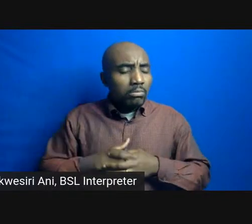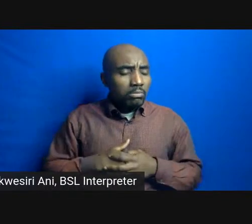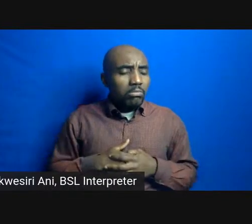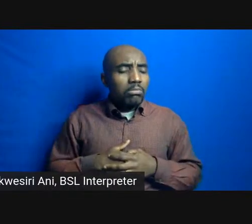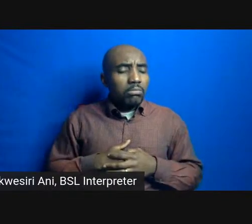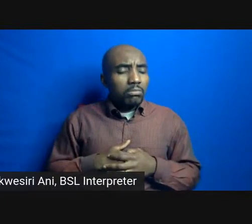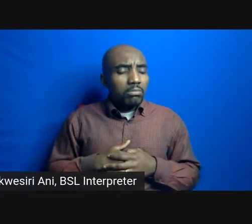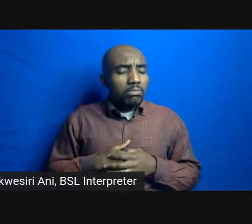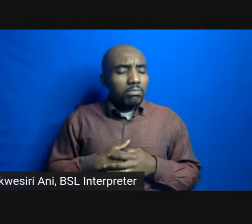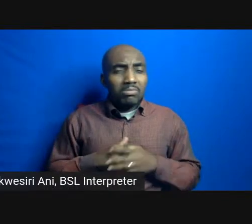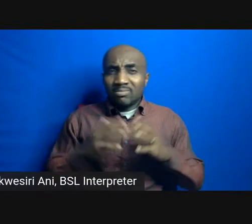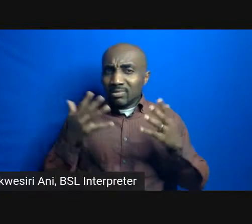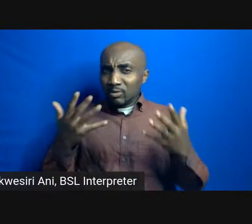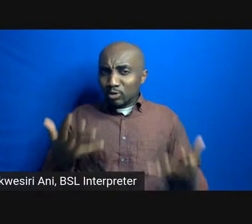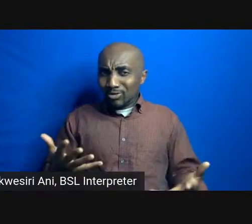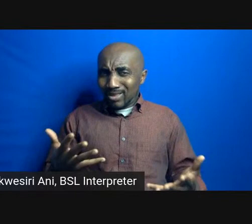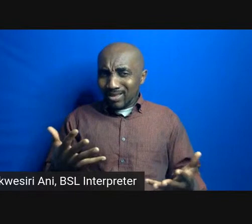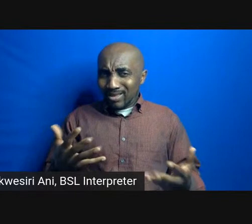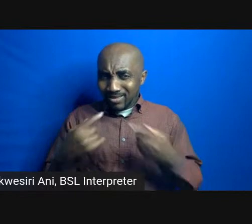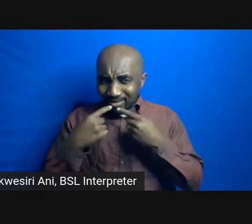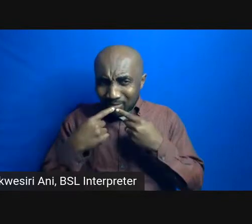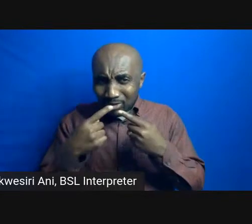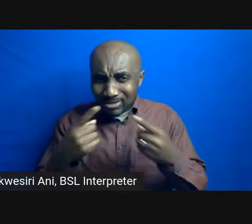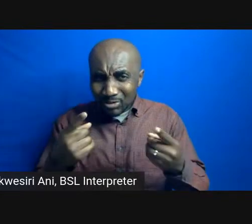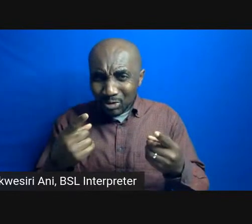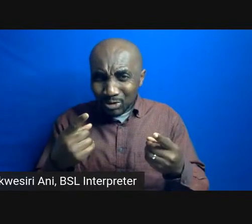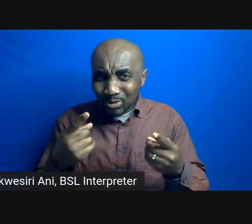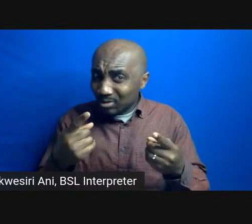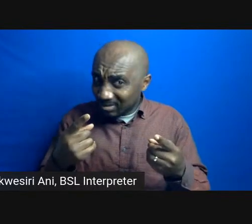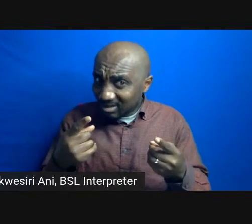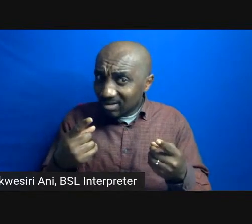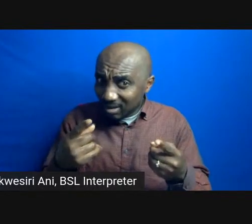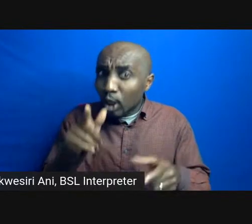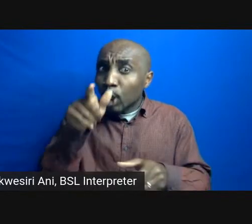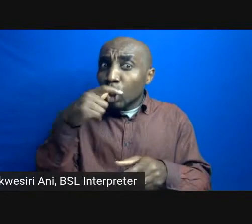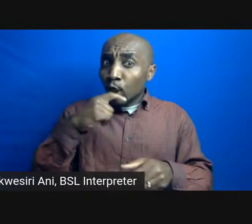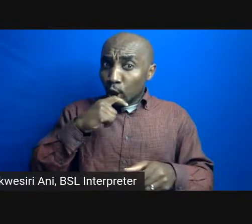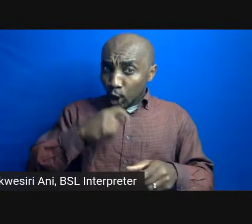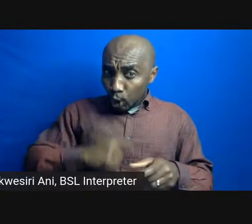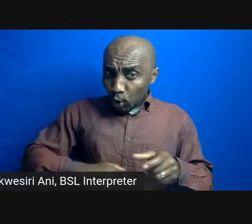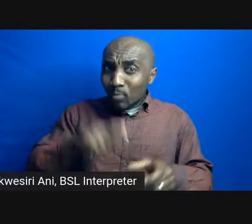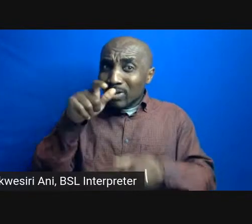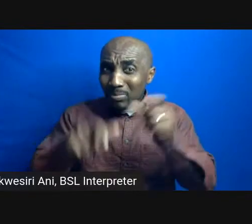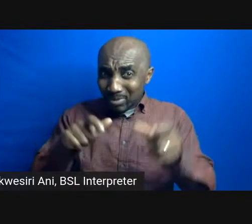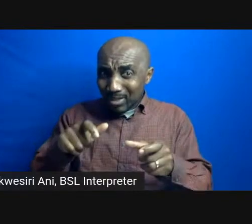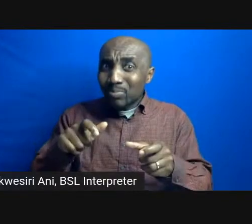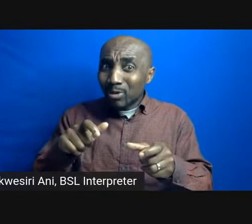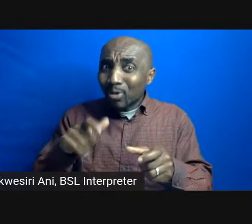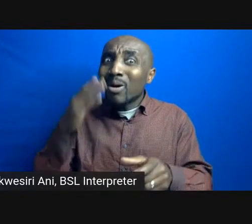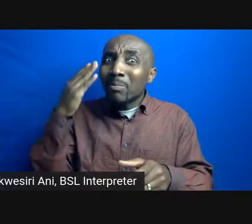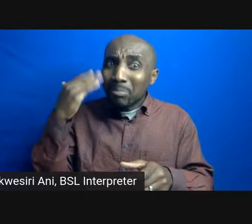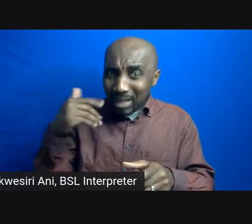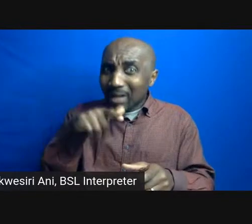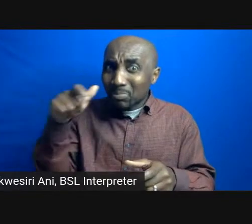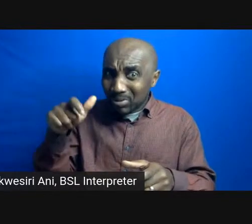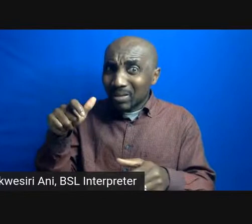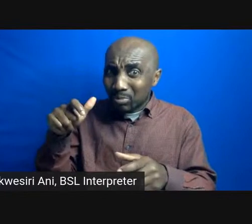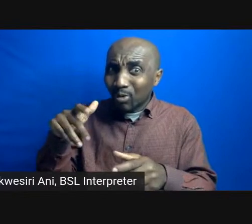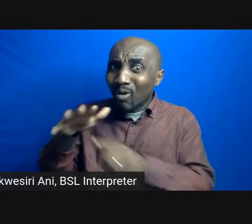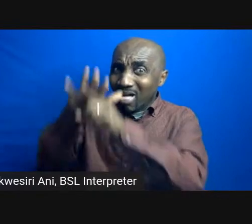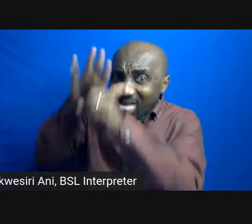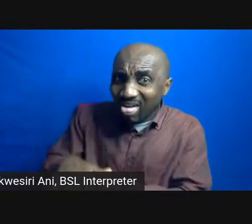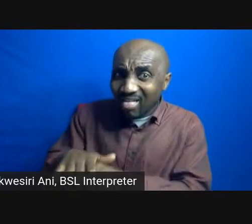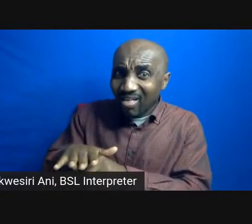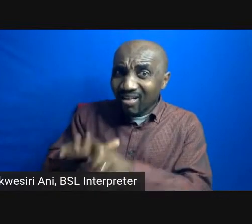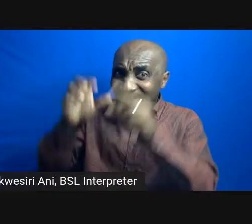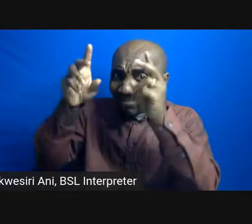I want to tell you today, abhorrent crimes against humanity were committed against Black people in Africa,